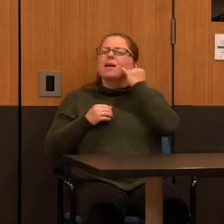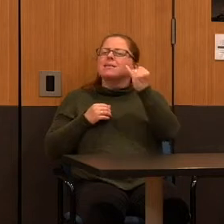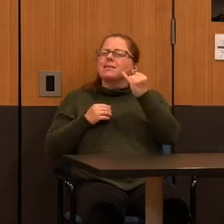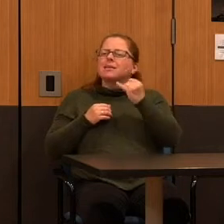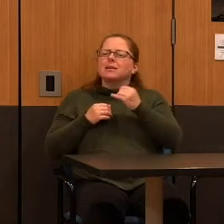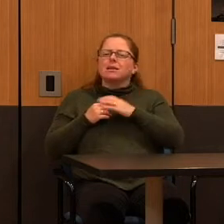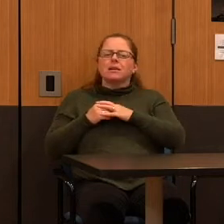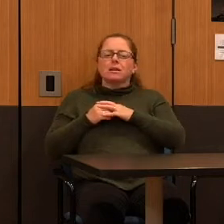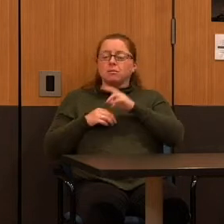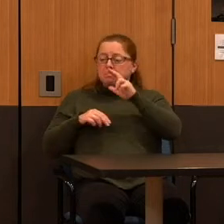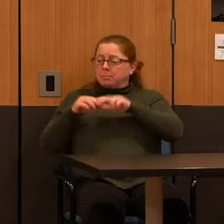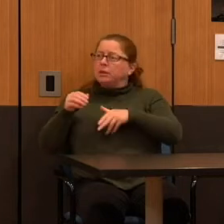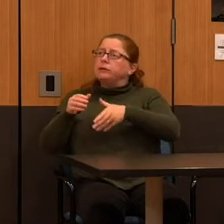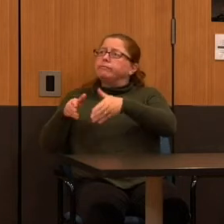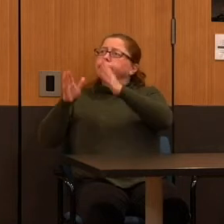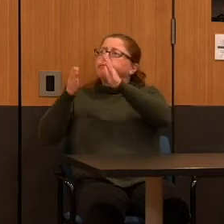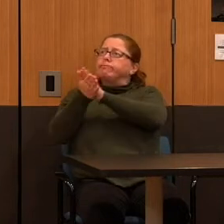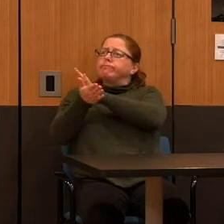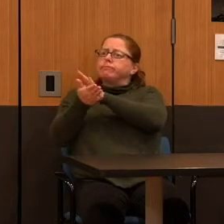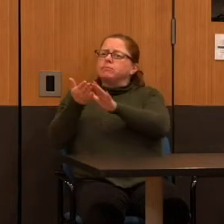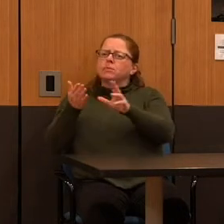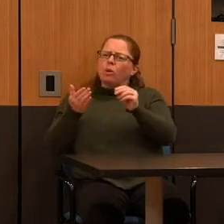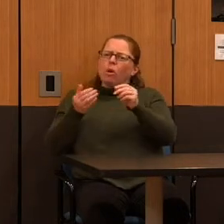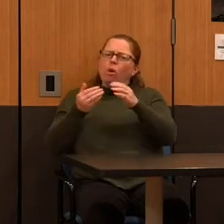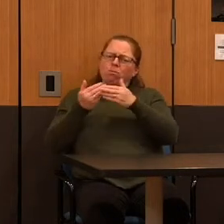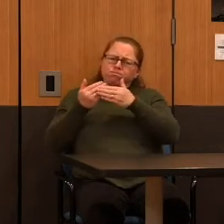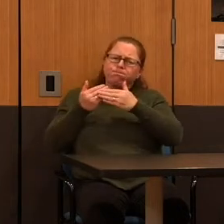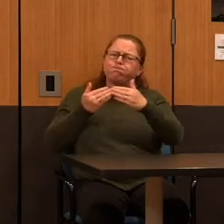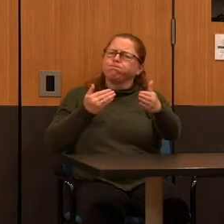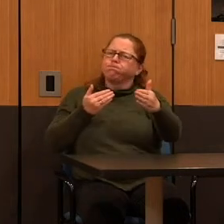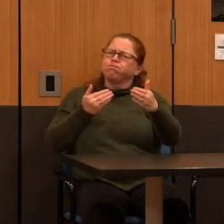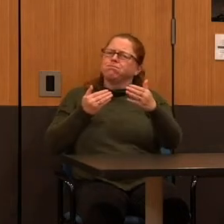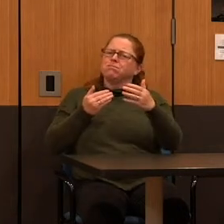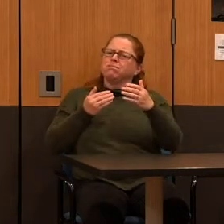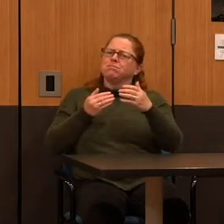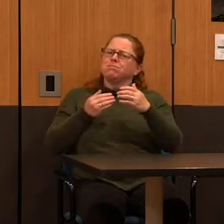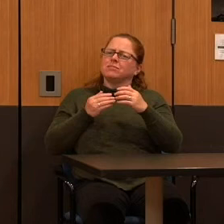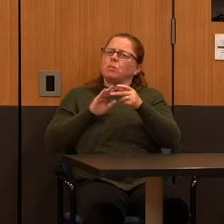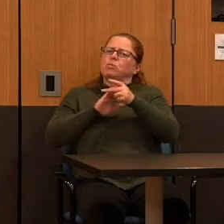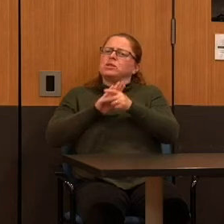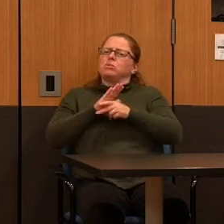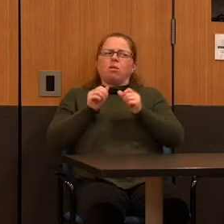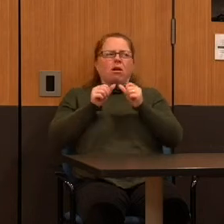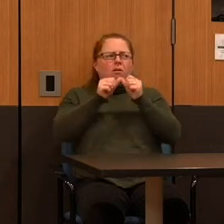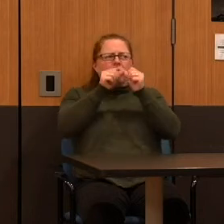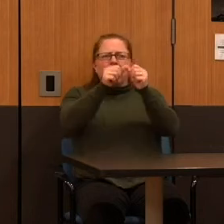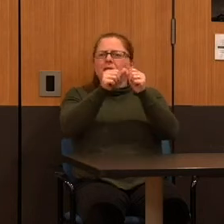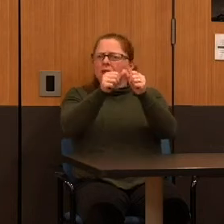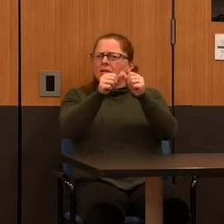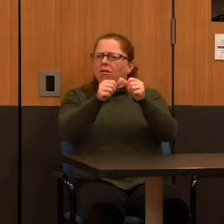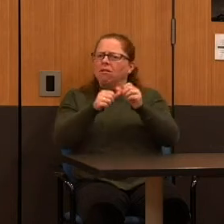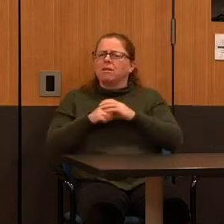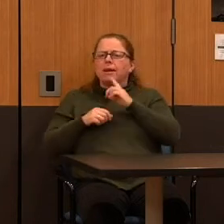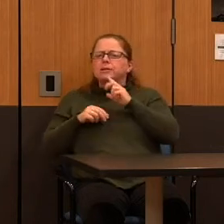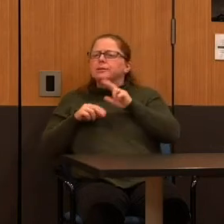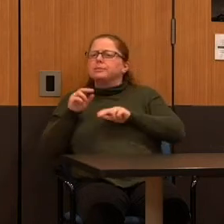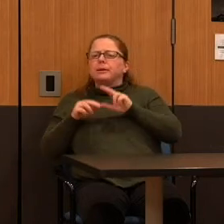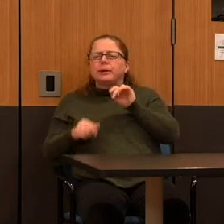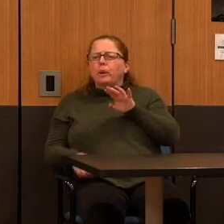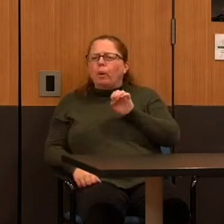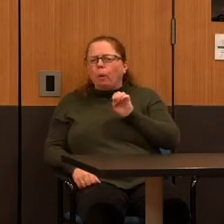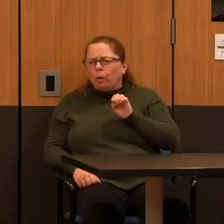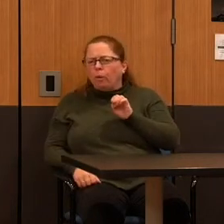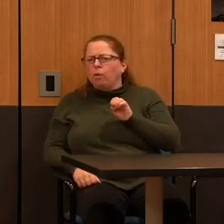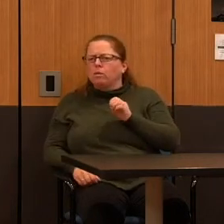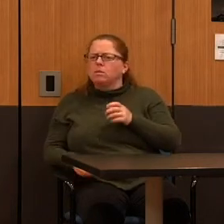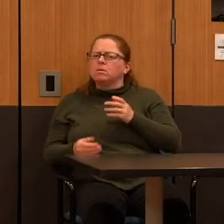principle than just the construction of a curb, right? This is not a building code, but a long lasting process that suggests particularly